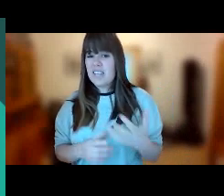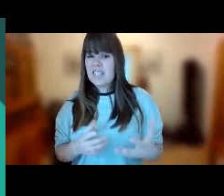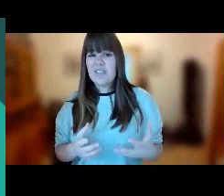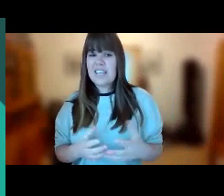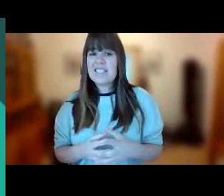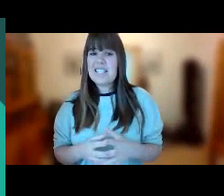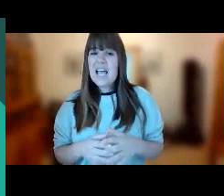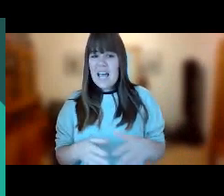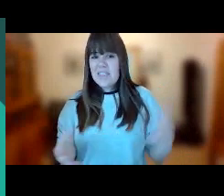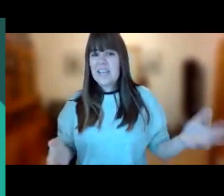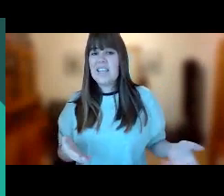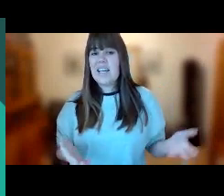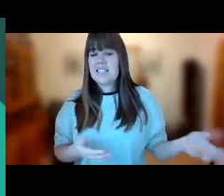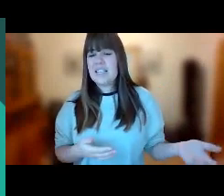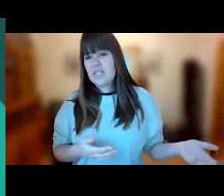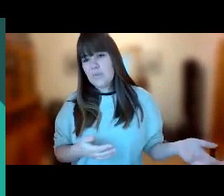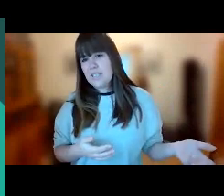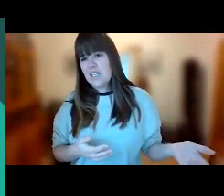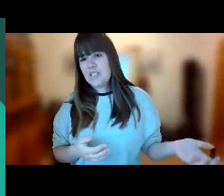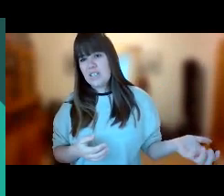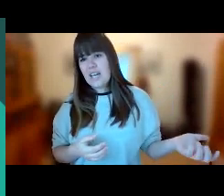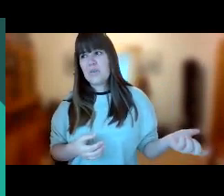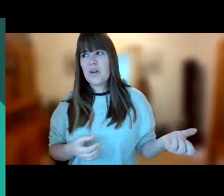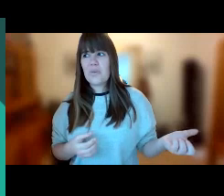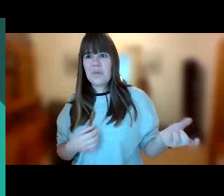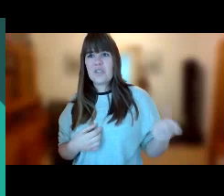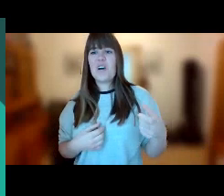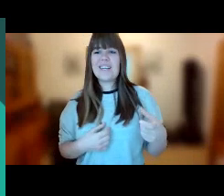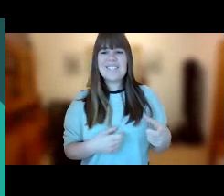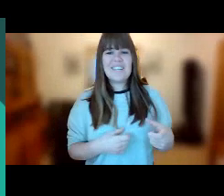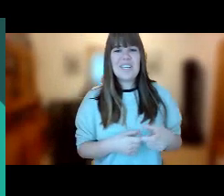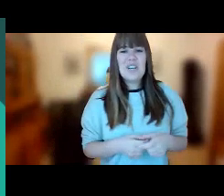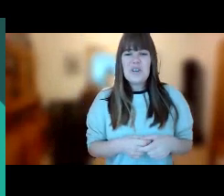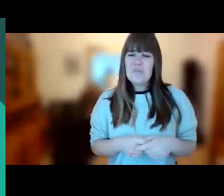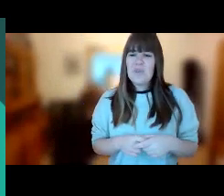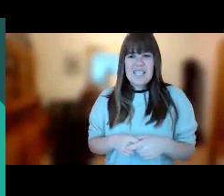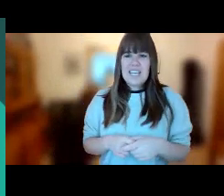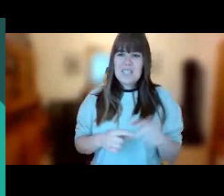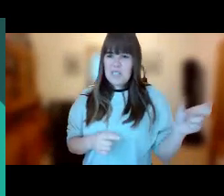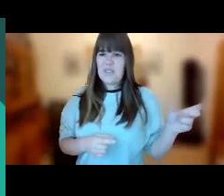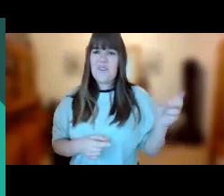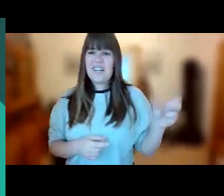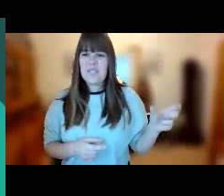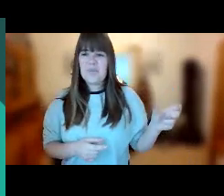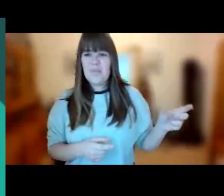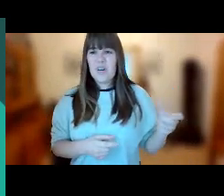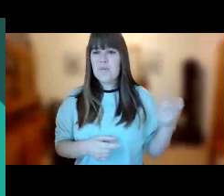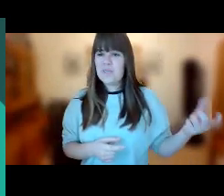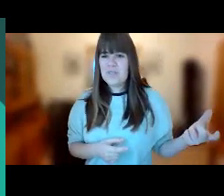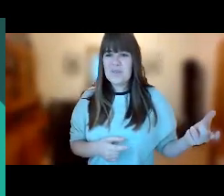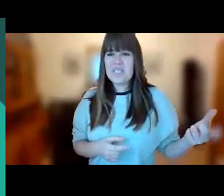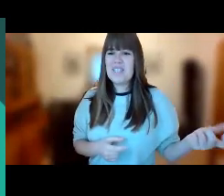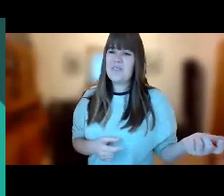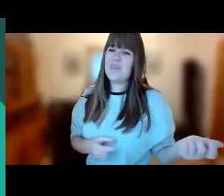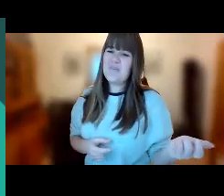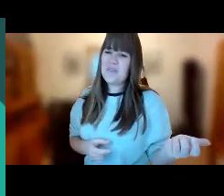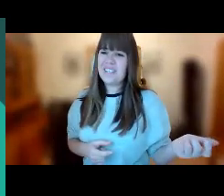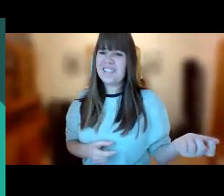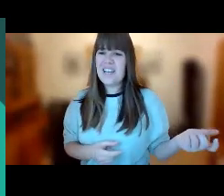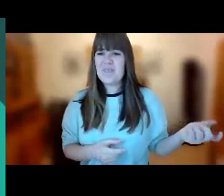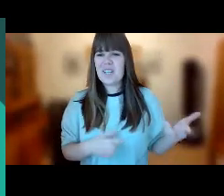kind of sensory needs, and they can then access the swimming session. And although we were trying to by saying dementia friendly swim open doors